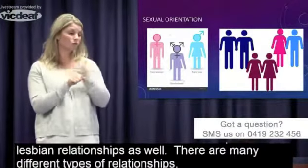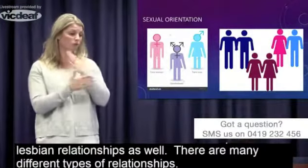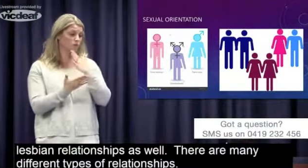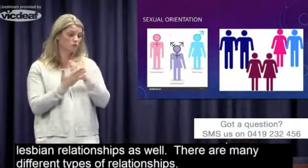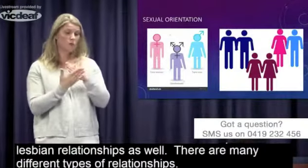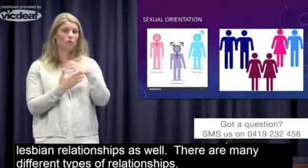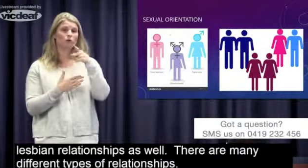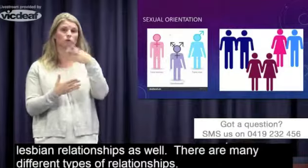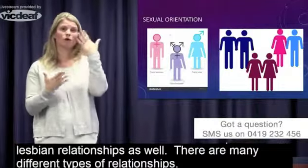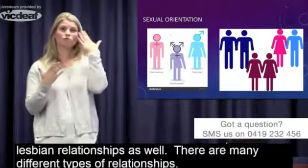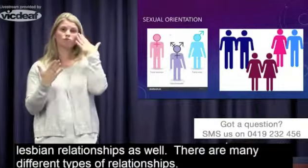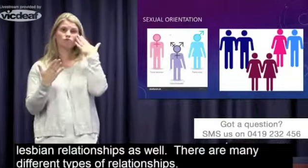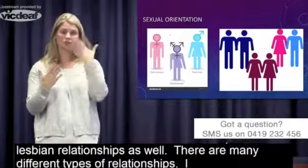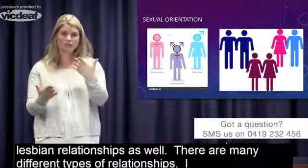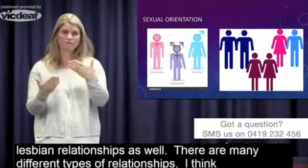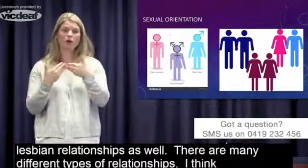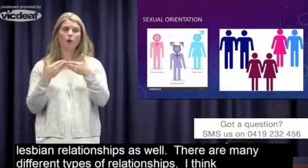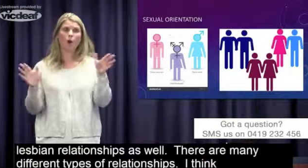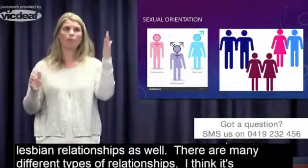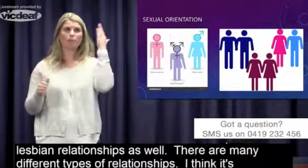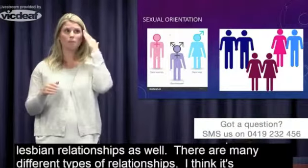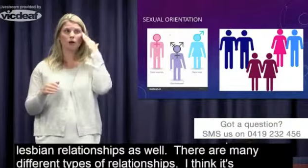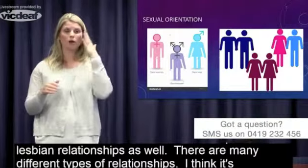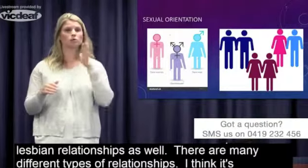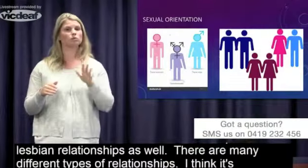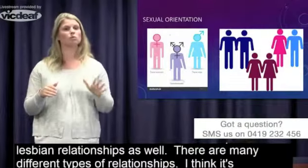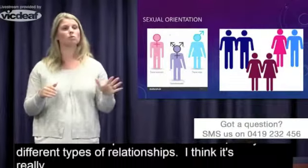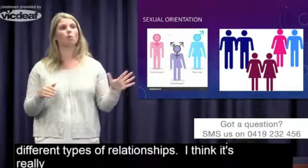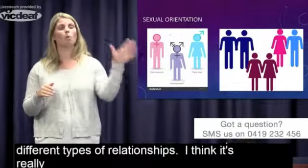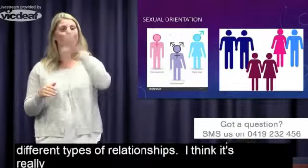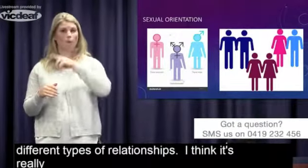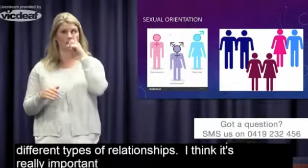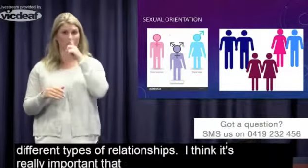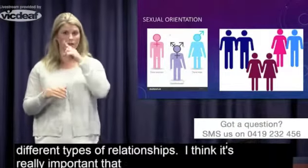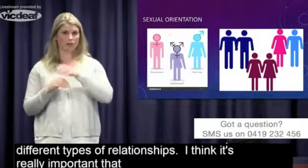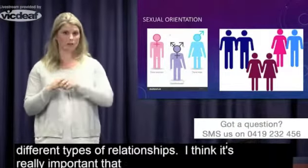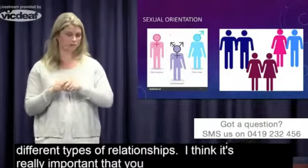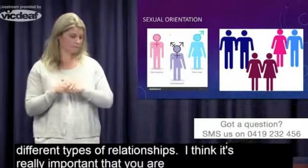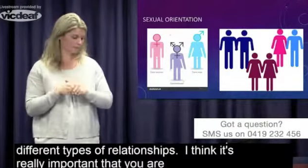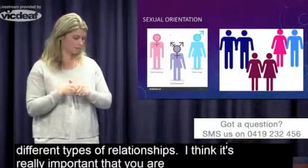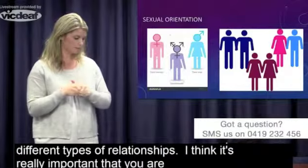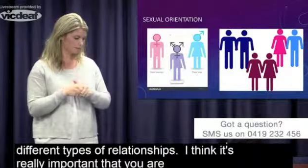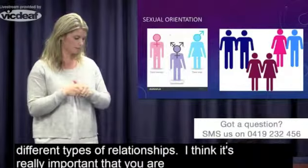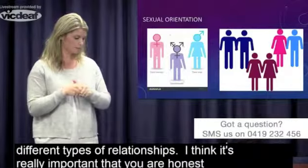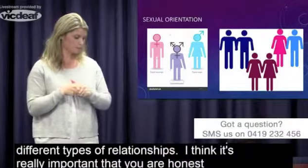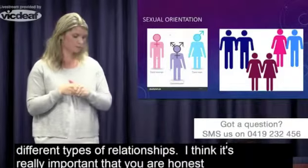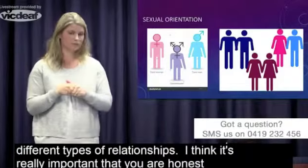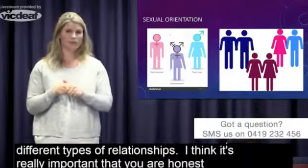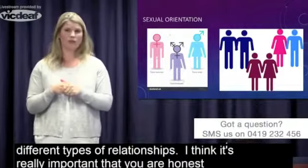I think it's really important that you are honest and open with